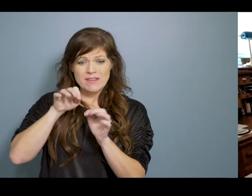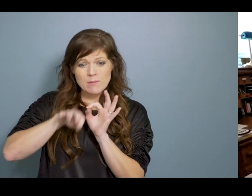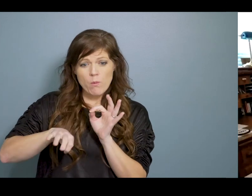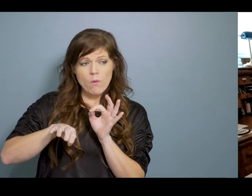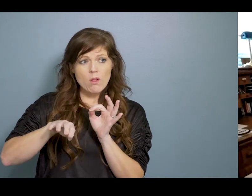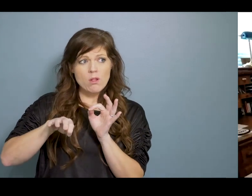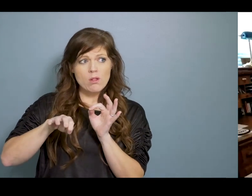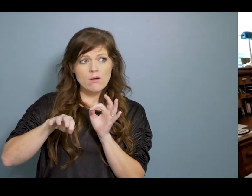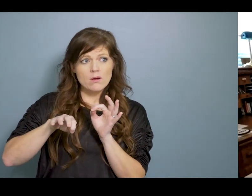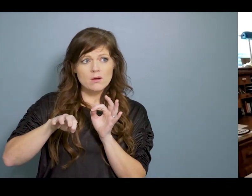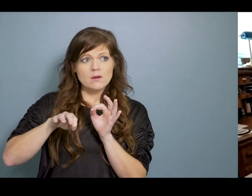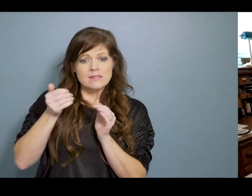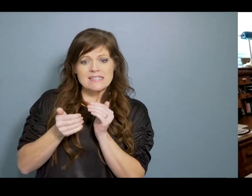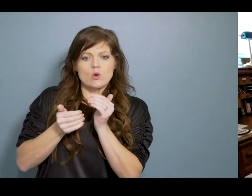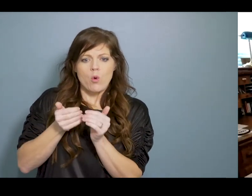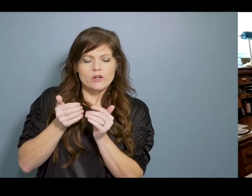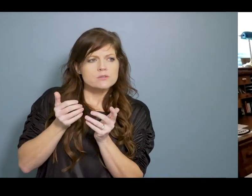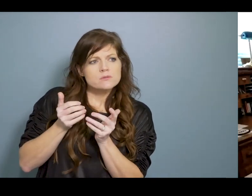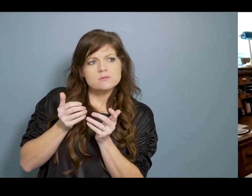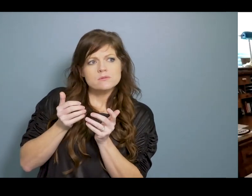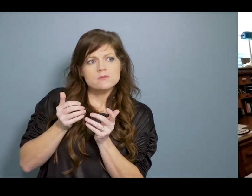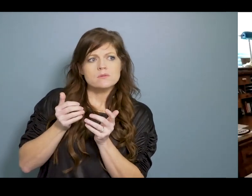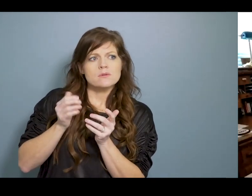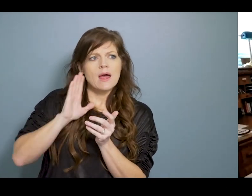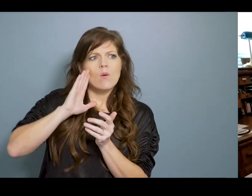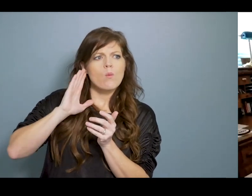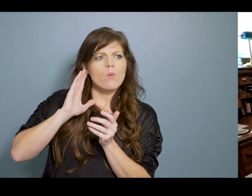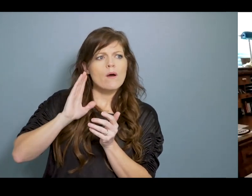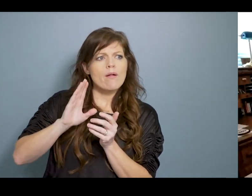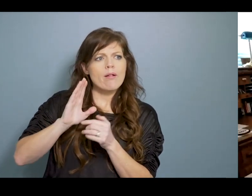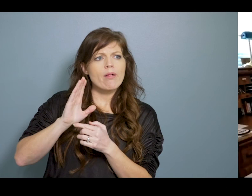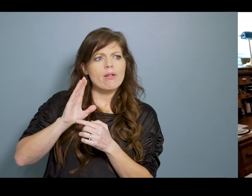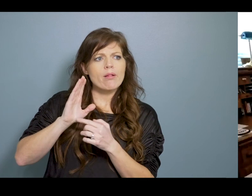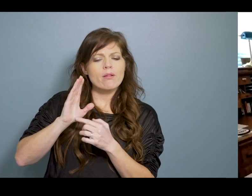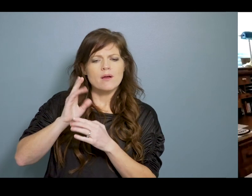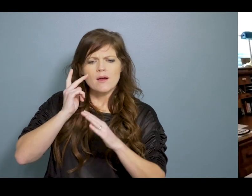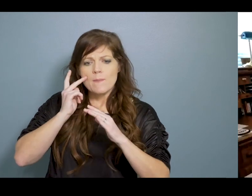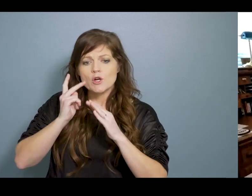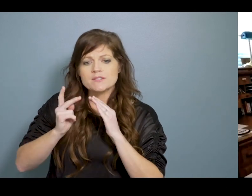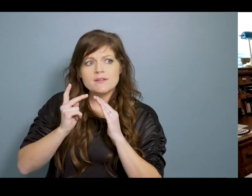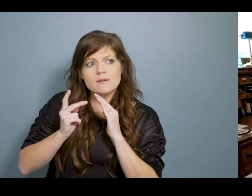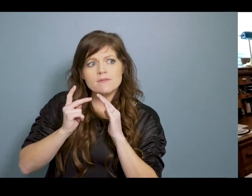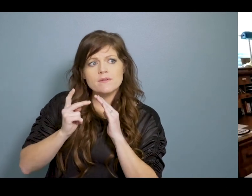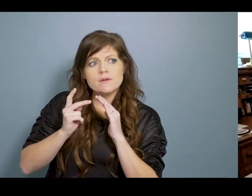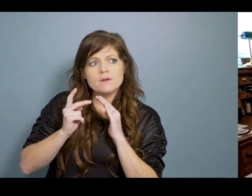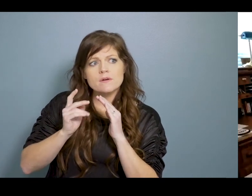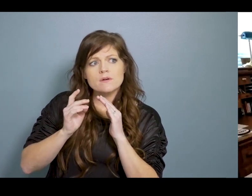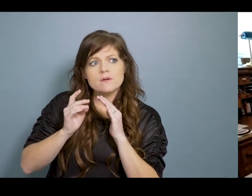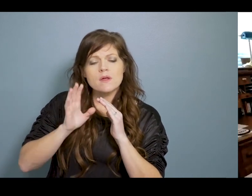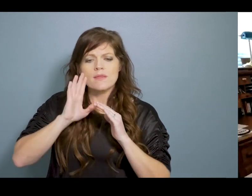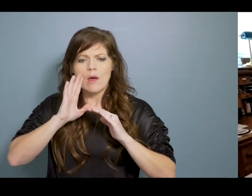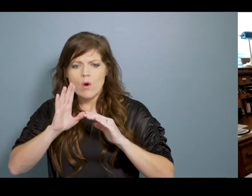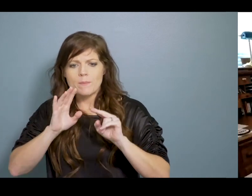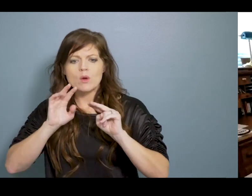civil discourse, that we can mutually disagree on things and still maintain a civility and